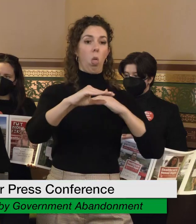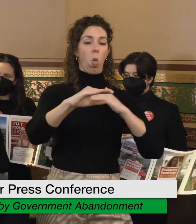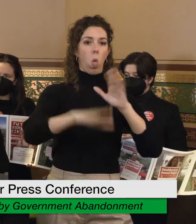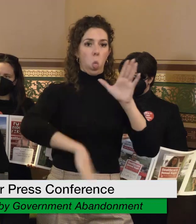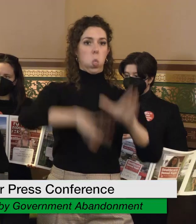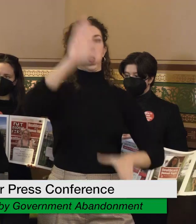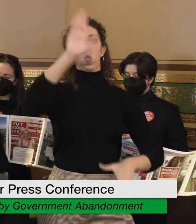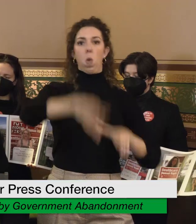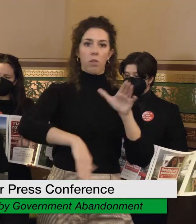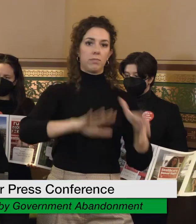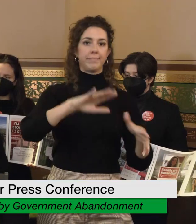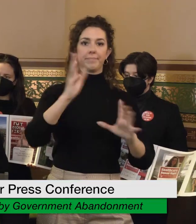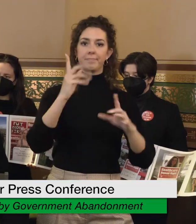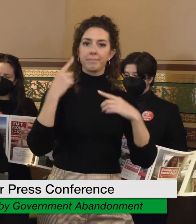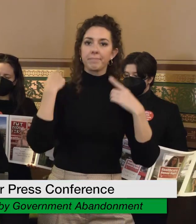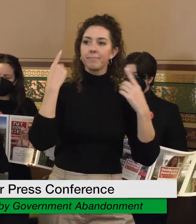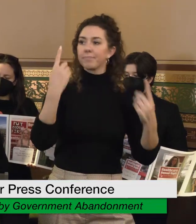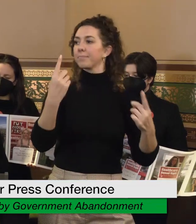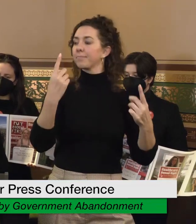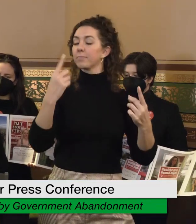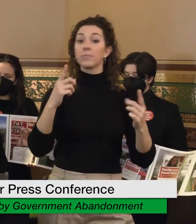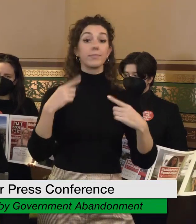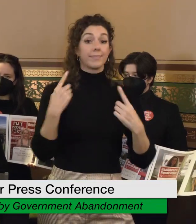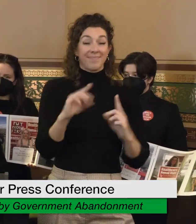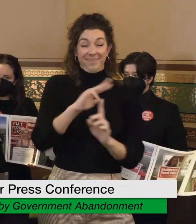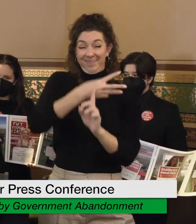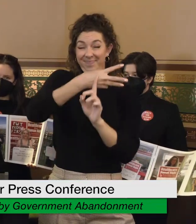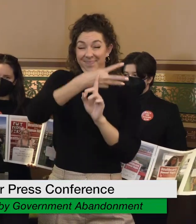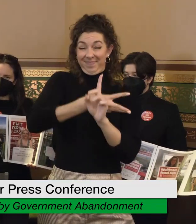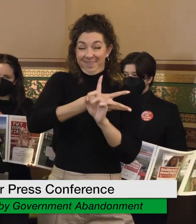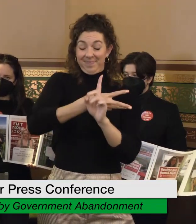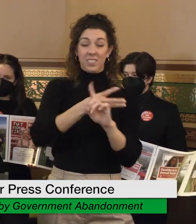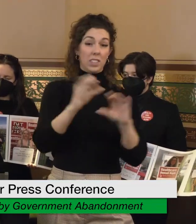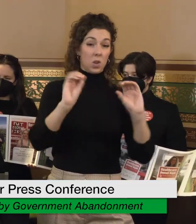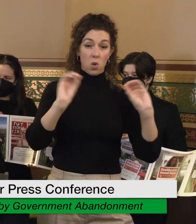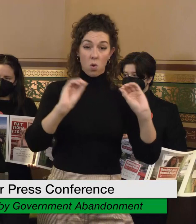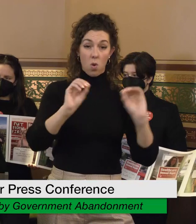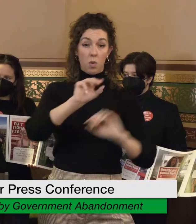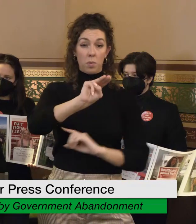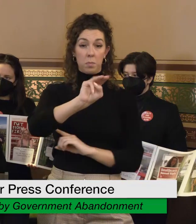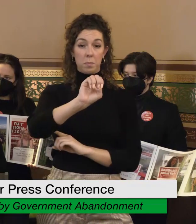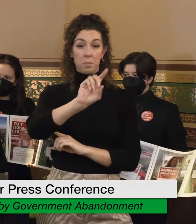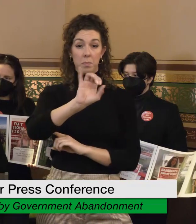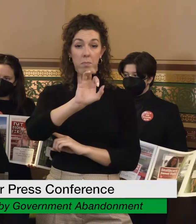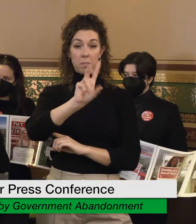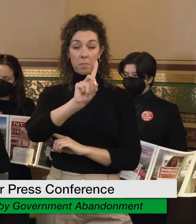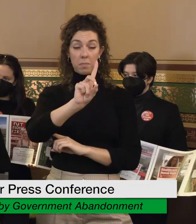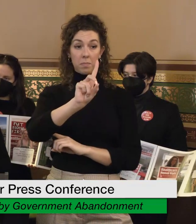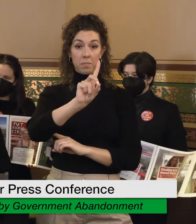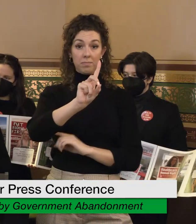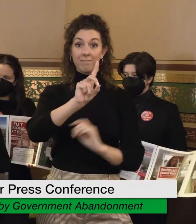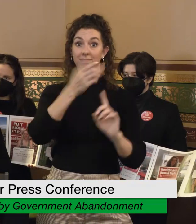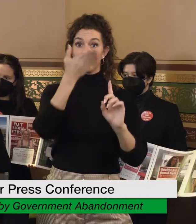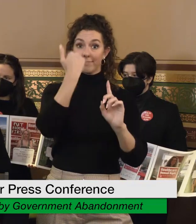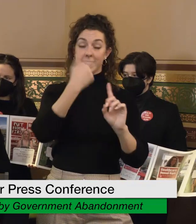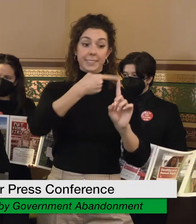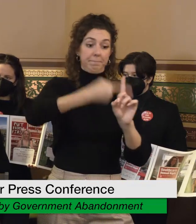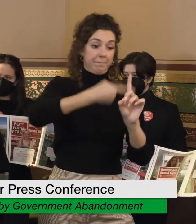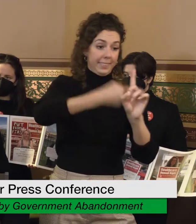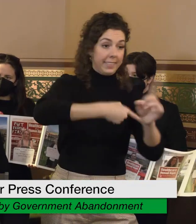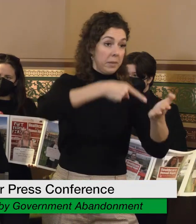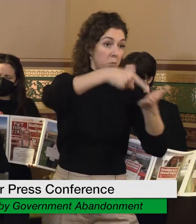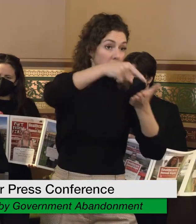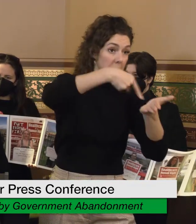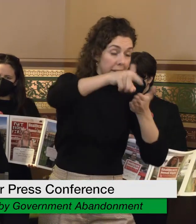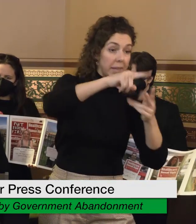threatened. In the 6 months that I have been without Medicaid, between the cost of my monthly premium and the